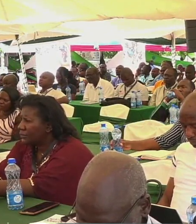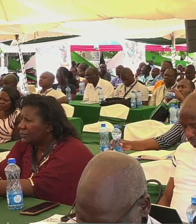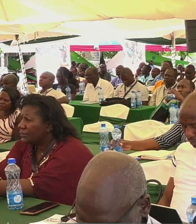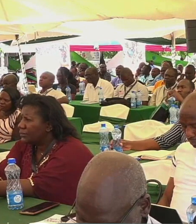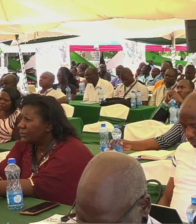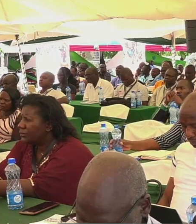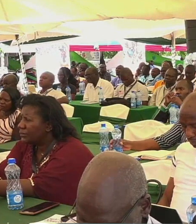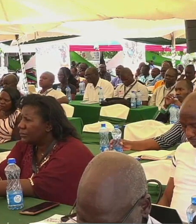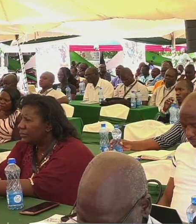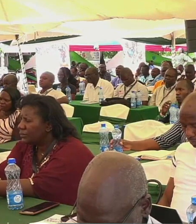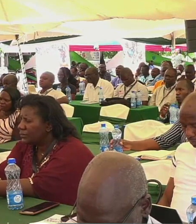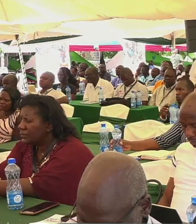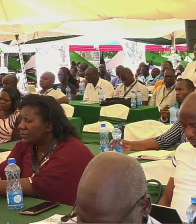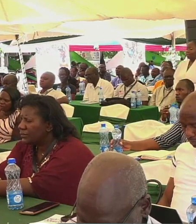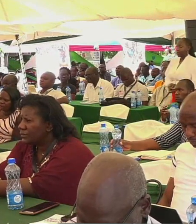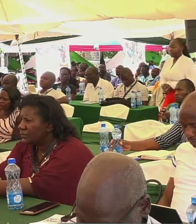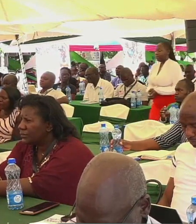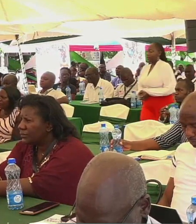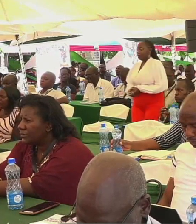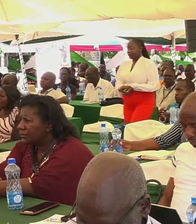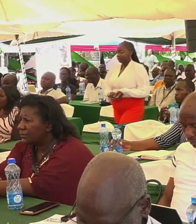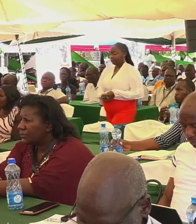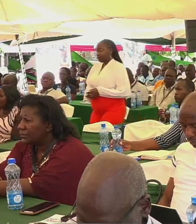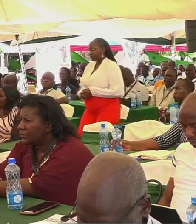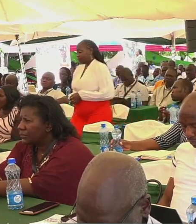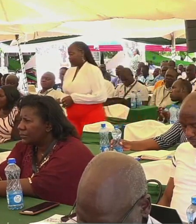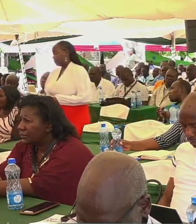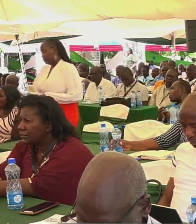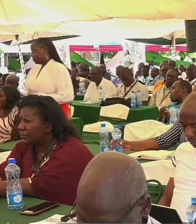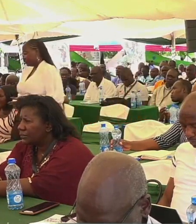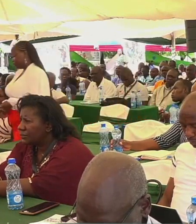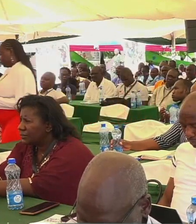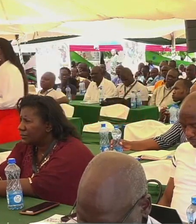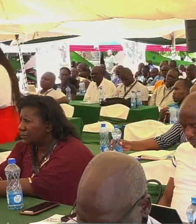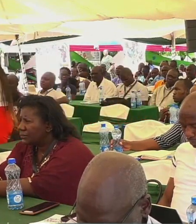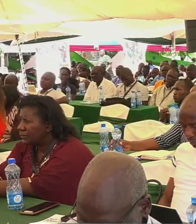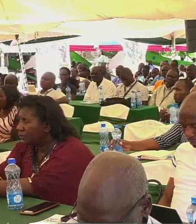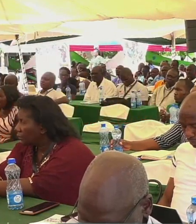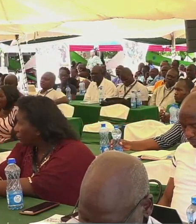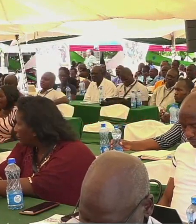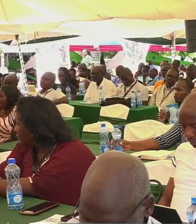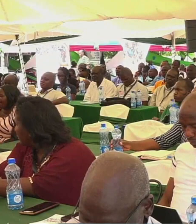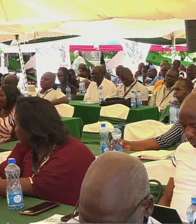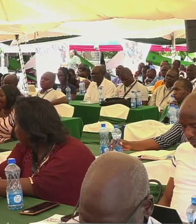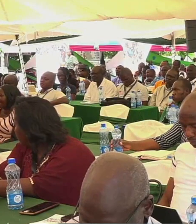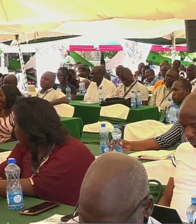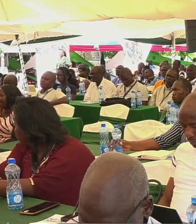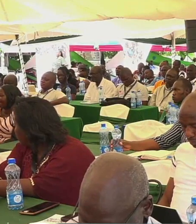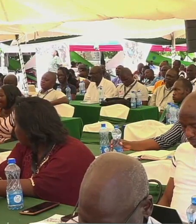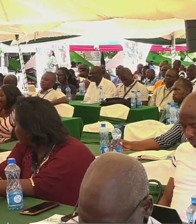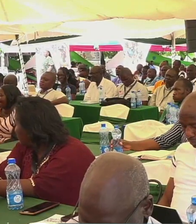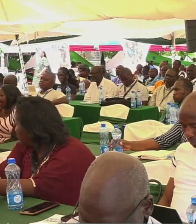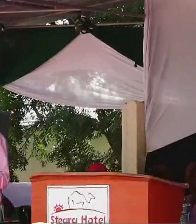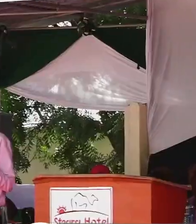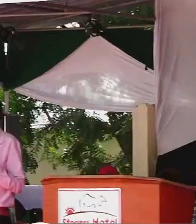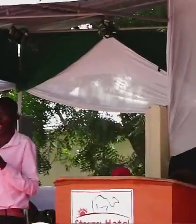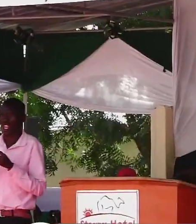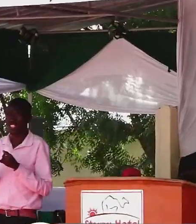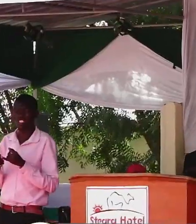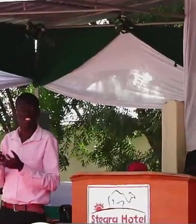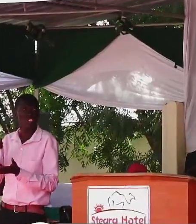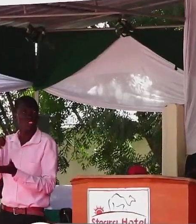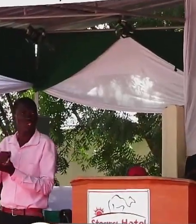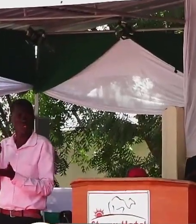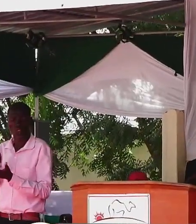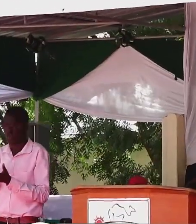So I've come to a moment when we want now to get into the final session, and the final session includes